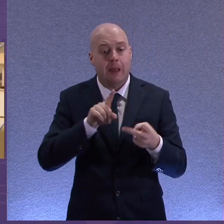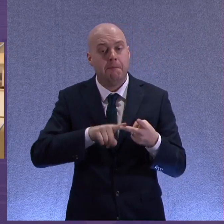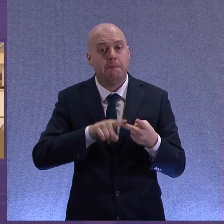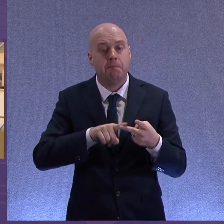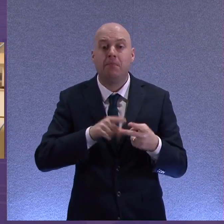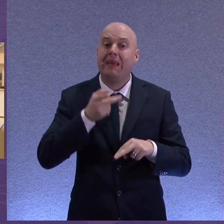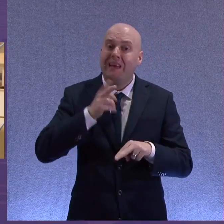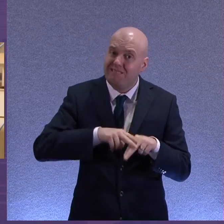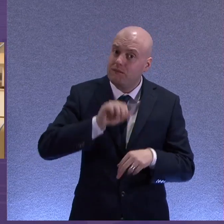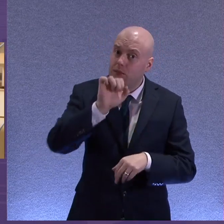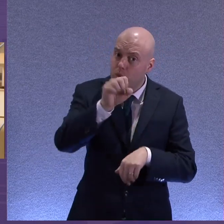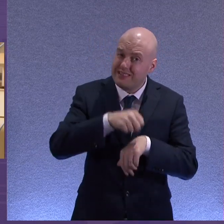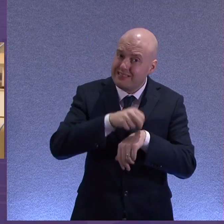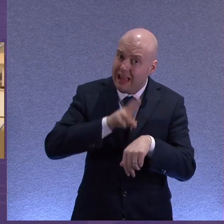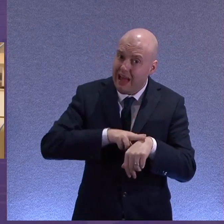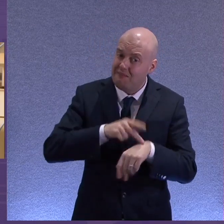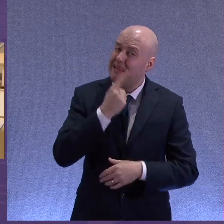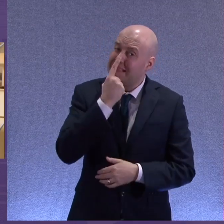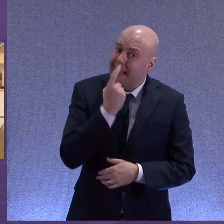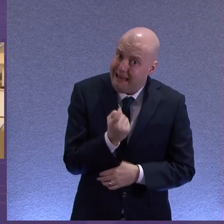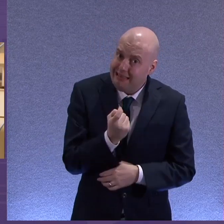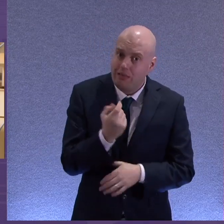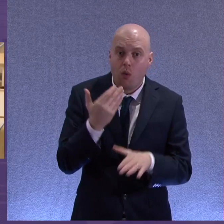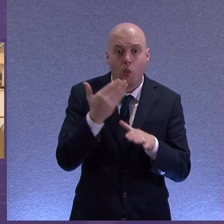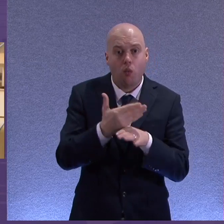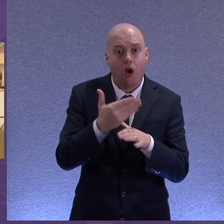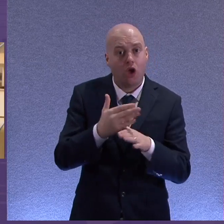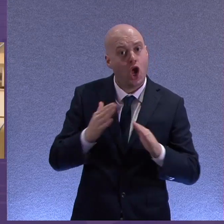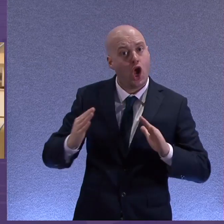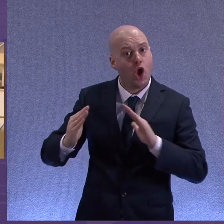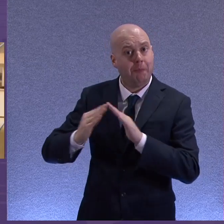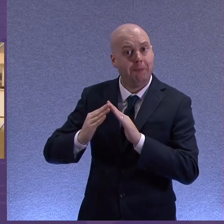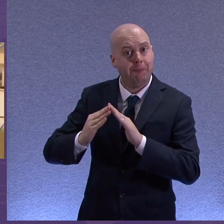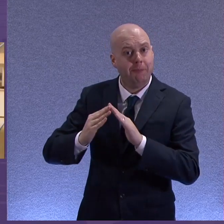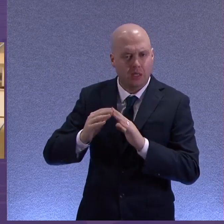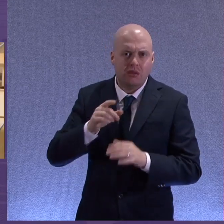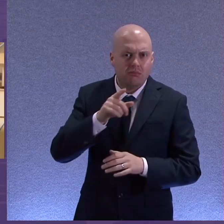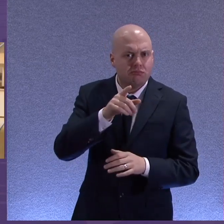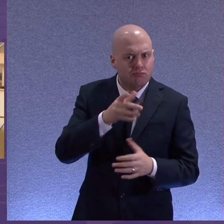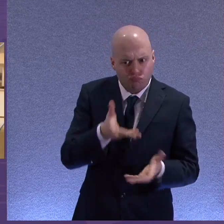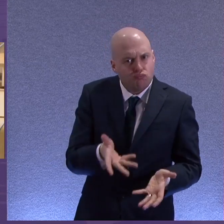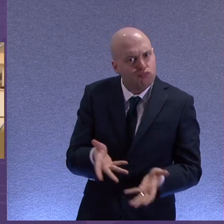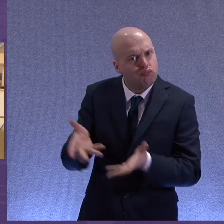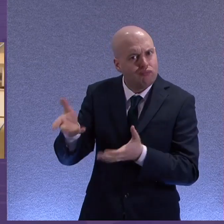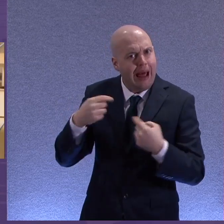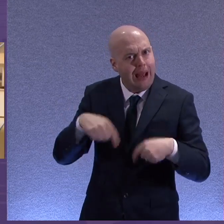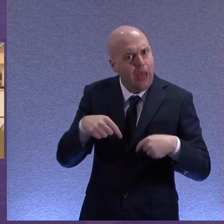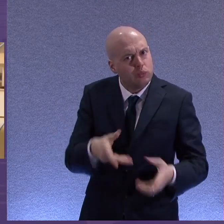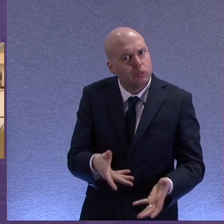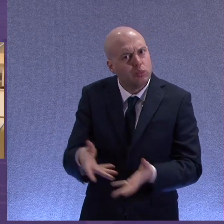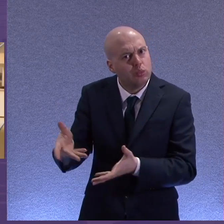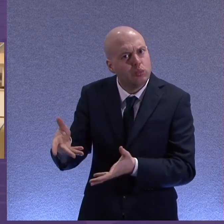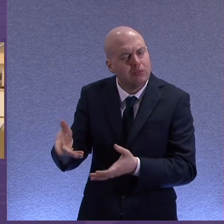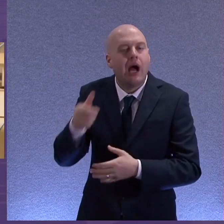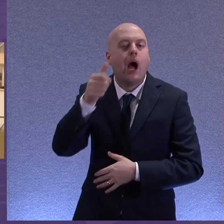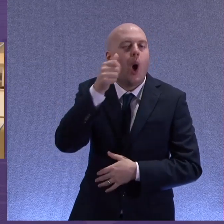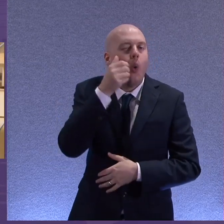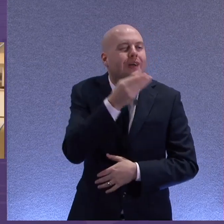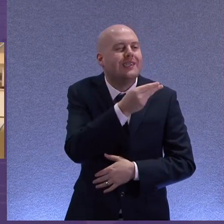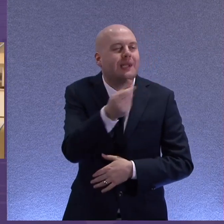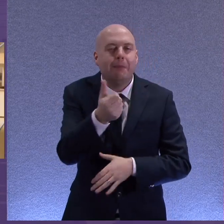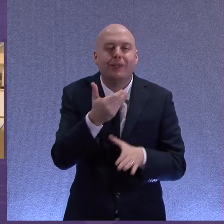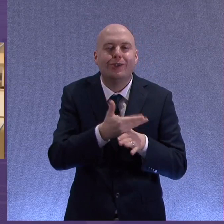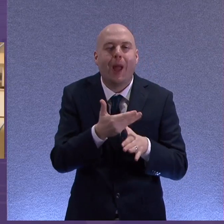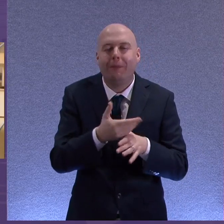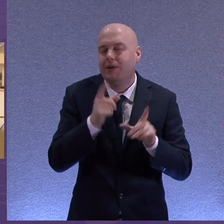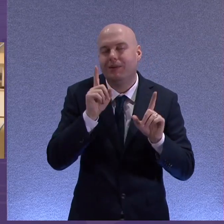home whenever possible. Now, there are some businesses, the nature of which that is not possible. So then the questions that must be asked